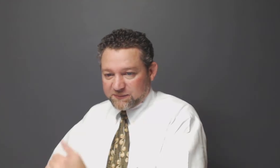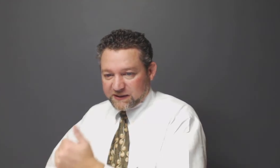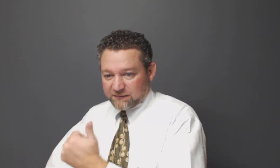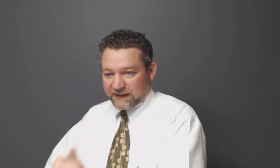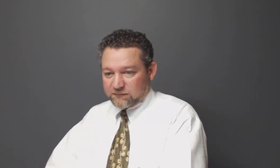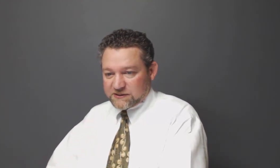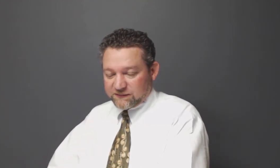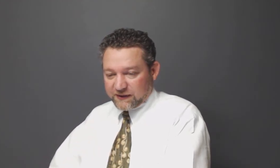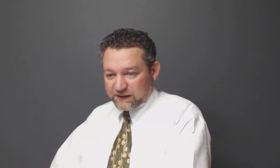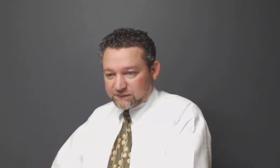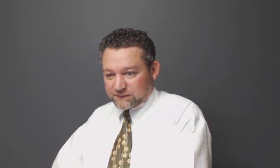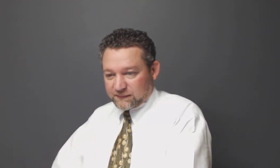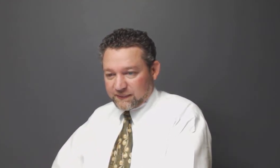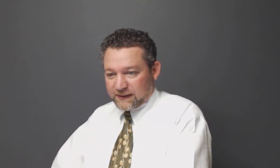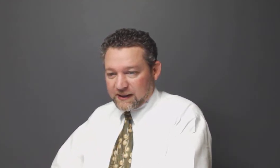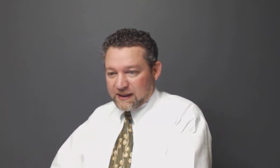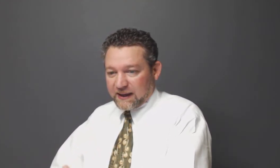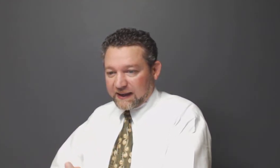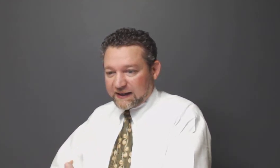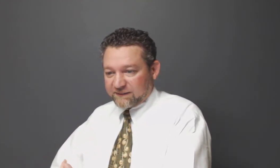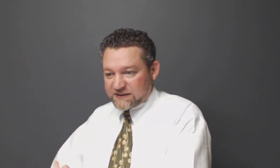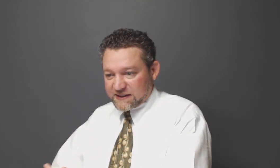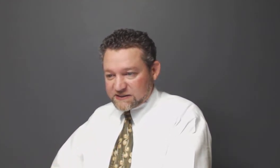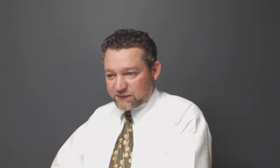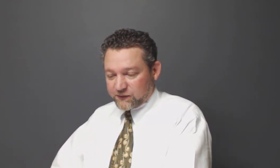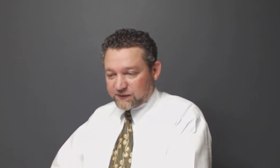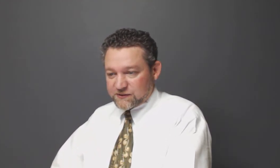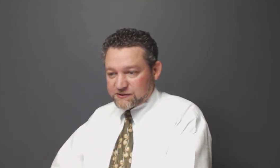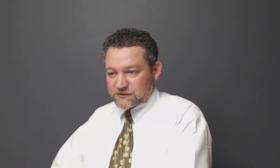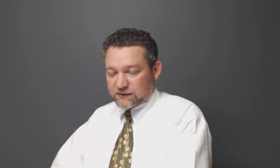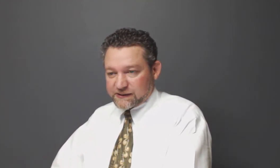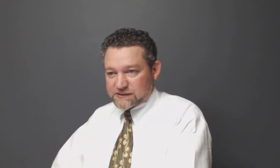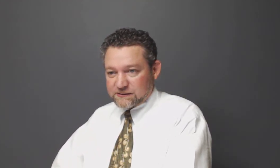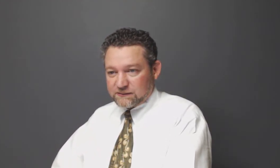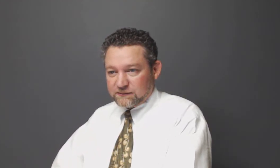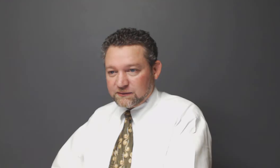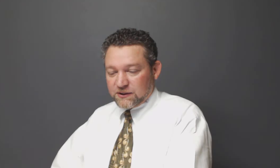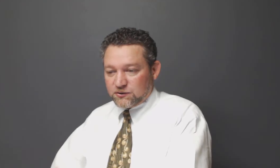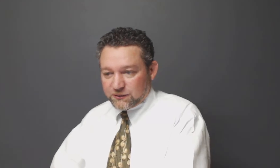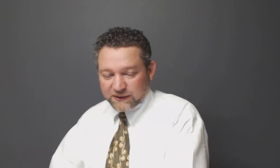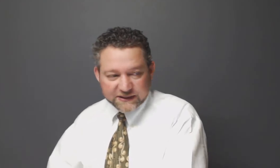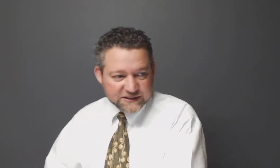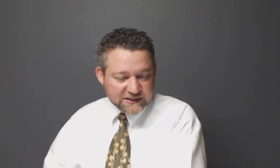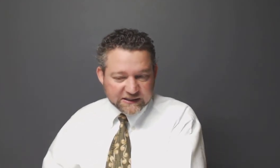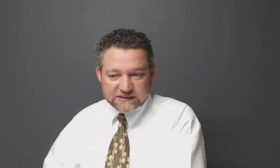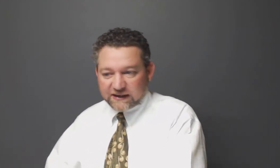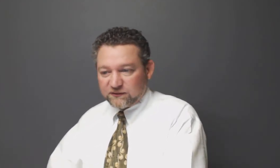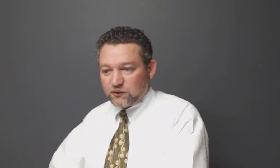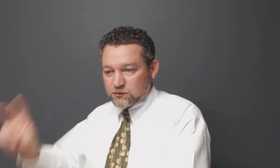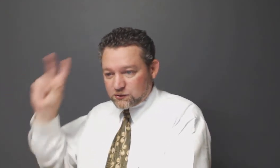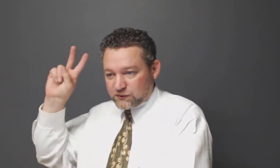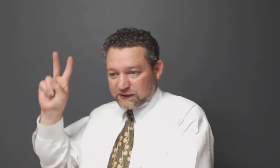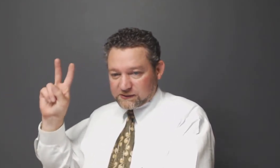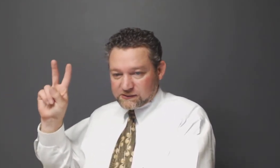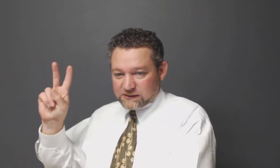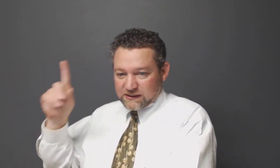the commandments of God, and have the testimony of Jesus Christ. Tribulation saints have to do two things,